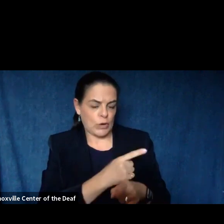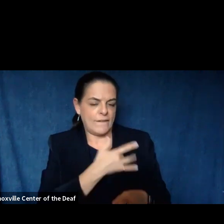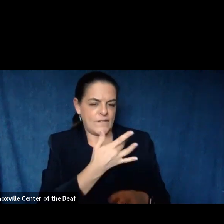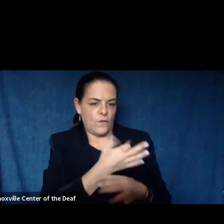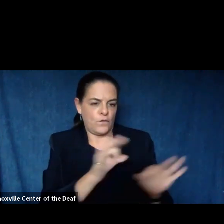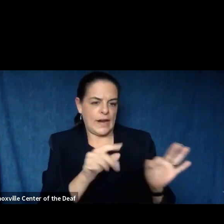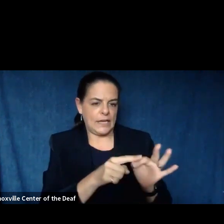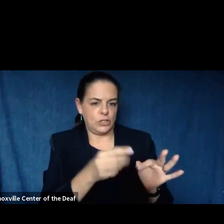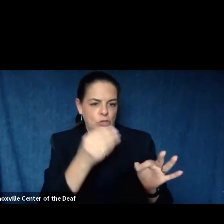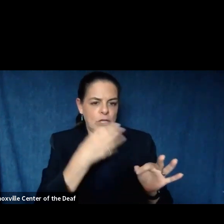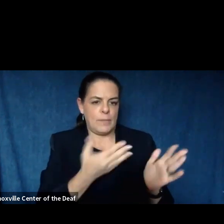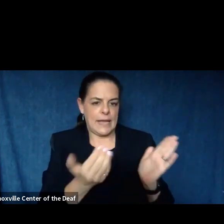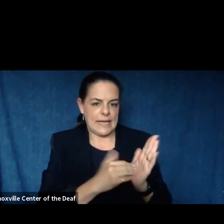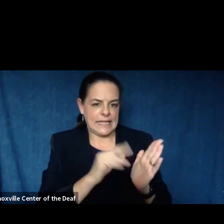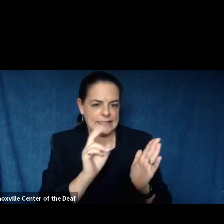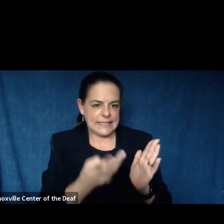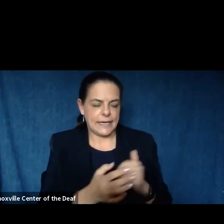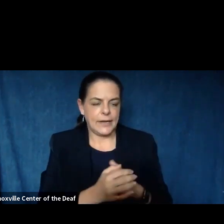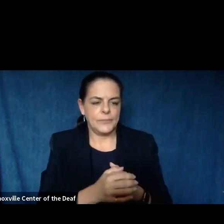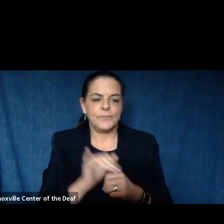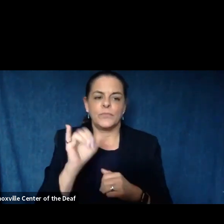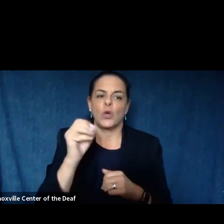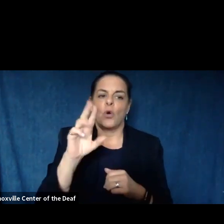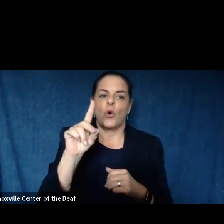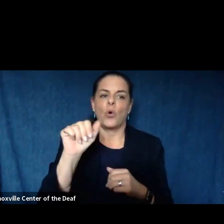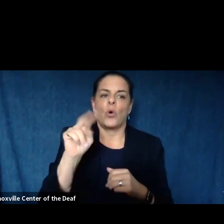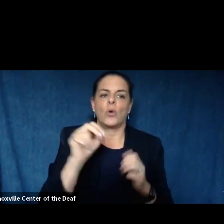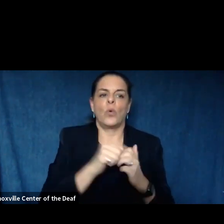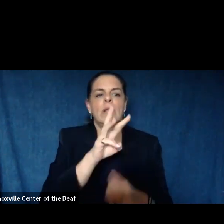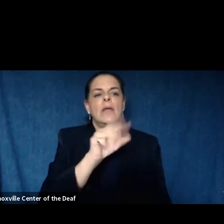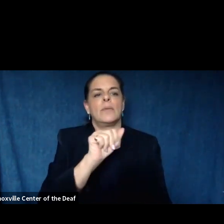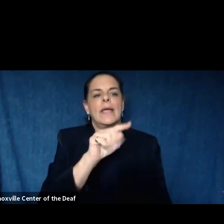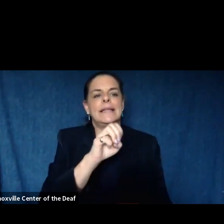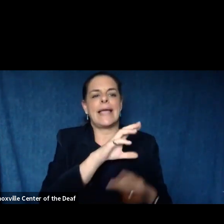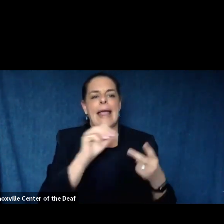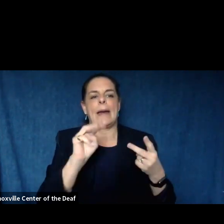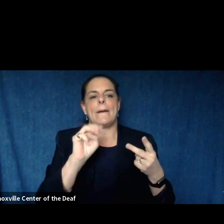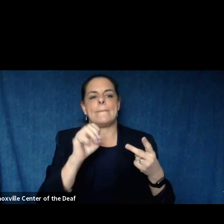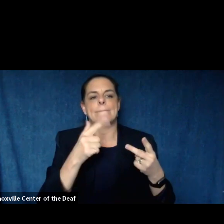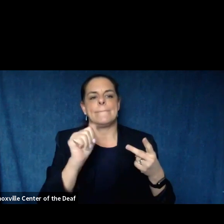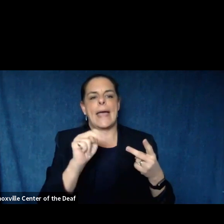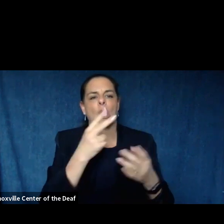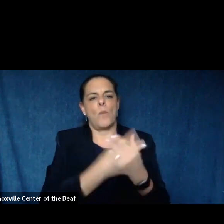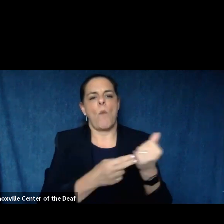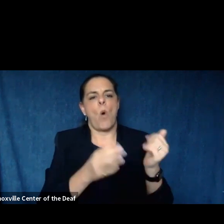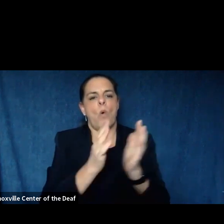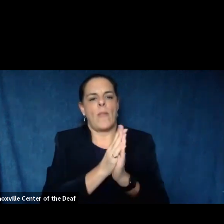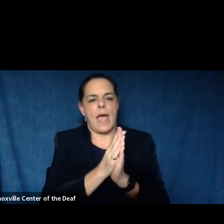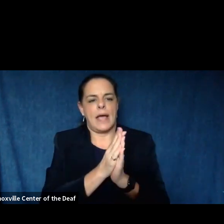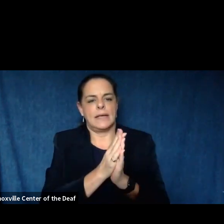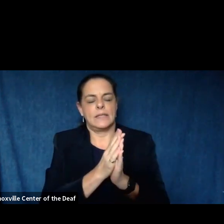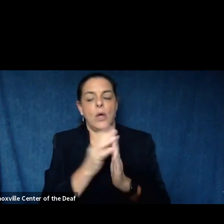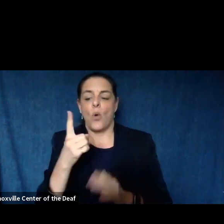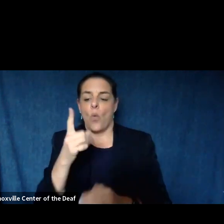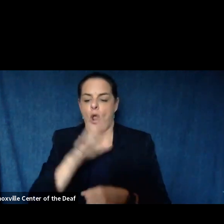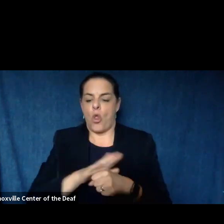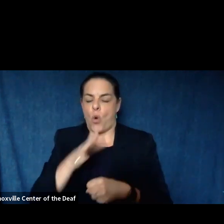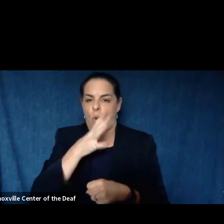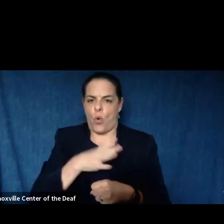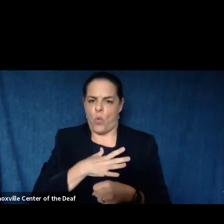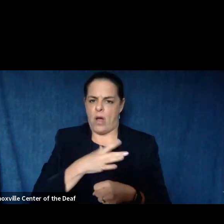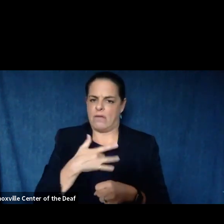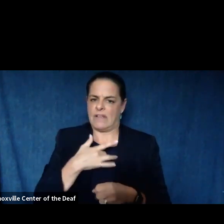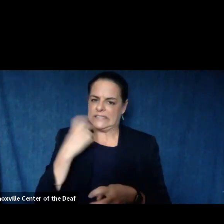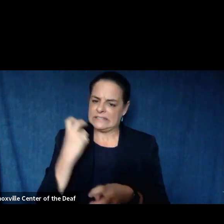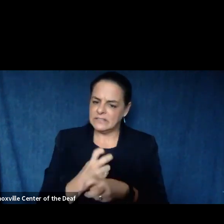in the second part. Jordan with WATE and Megan with WBLT both asked, a local woman has found it difficult to